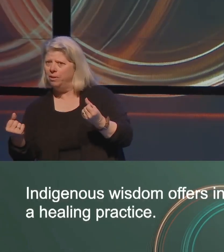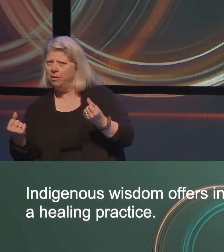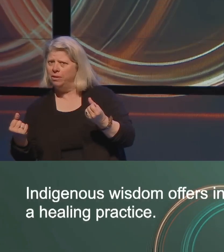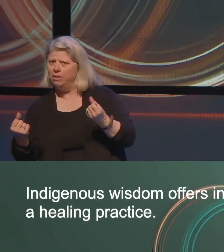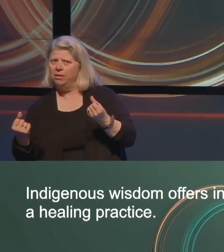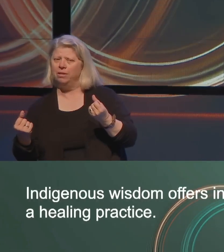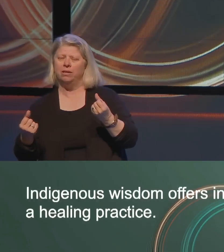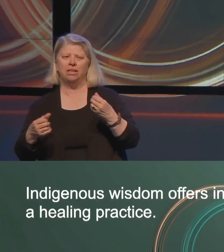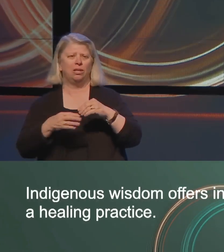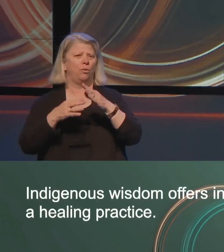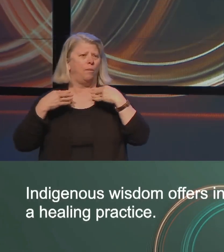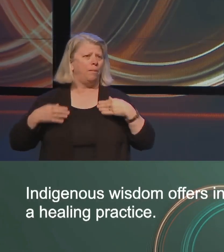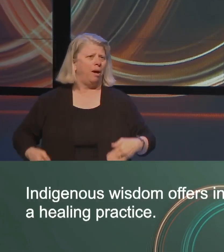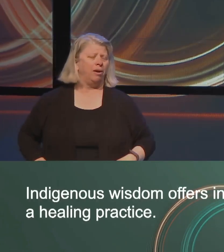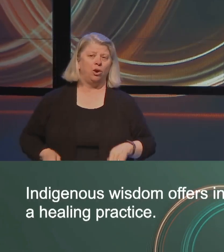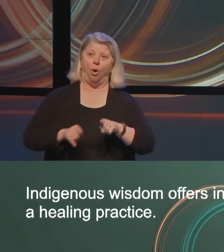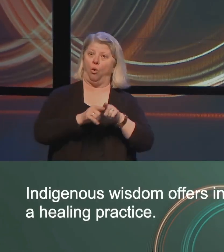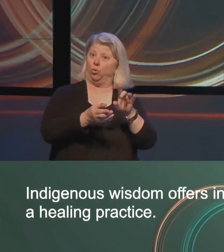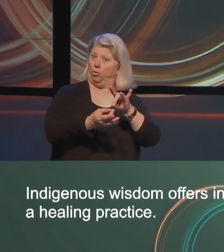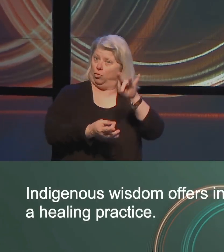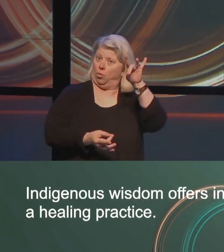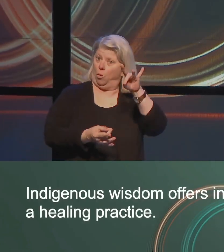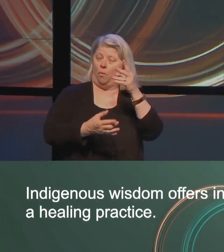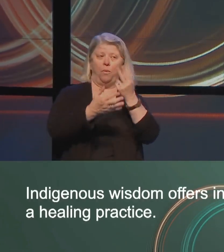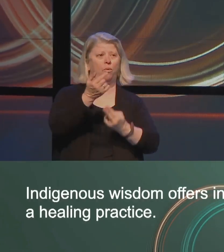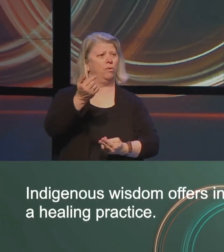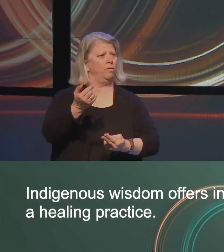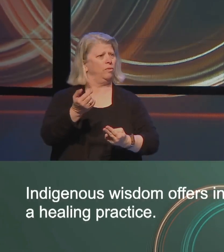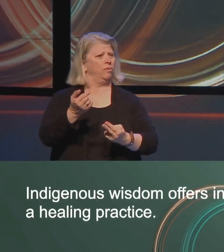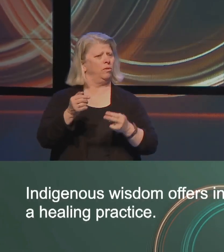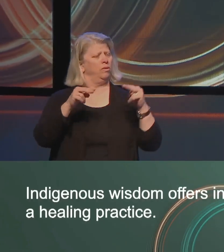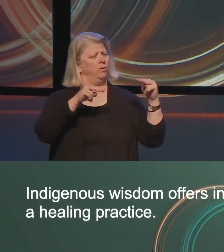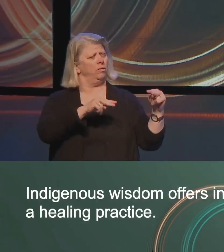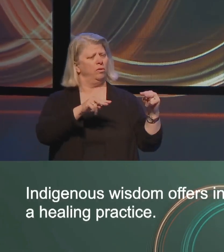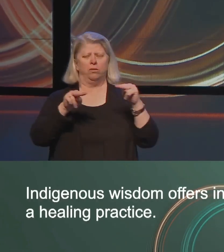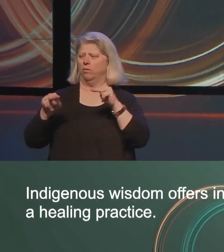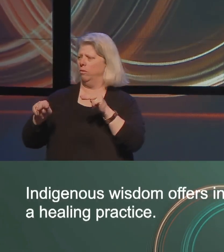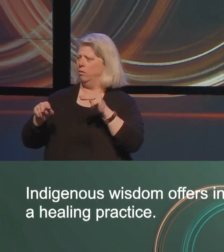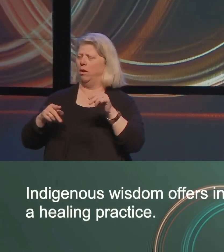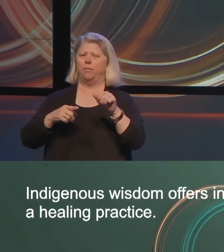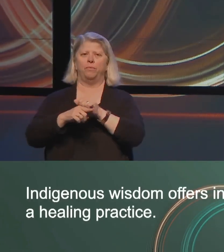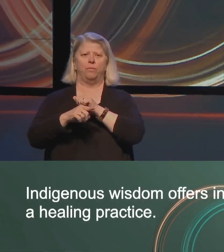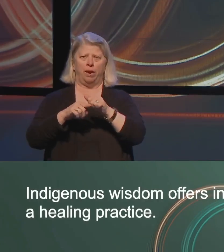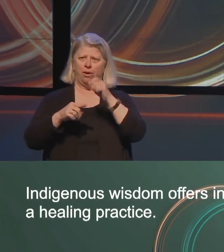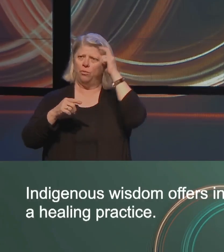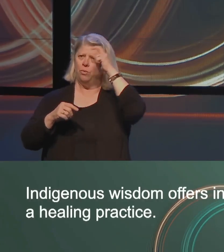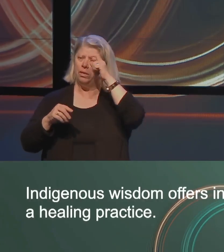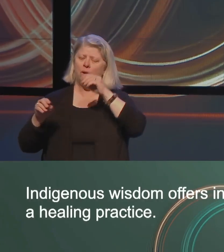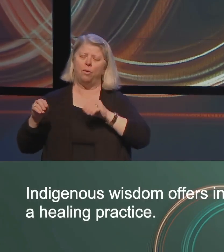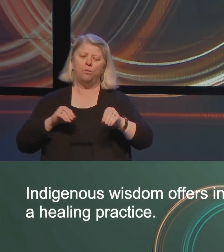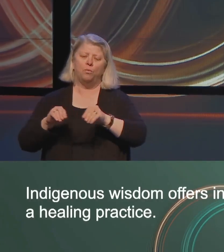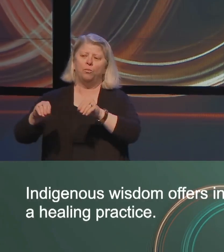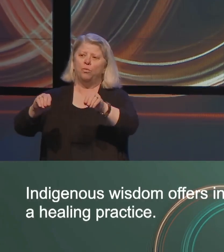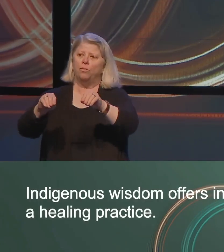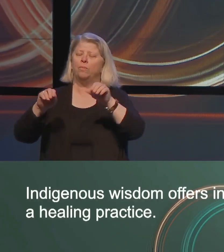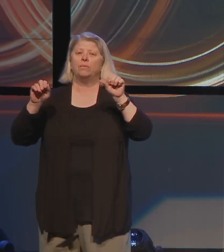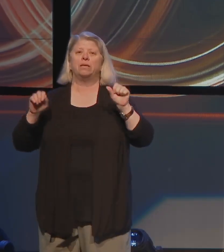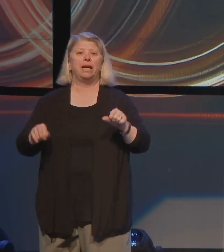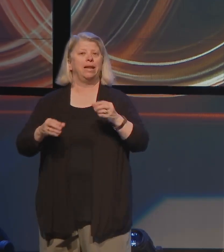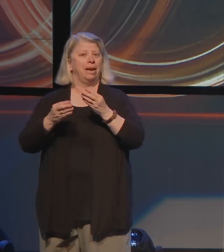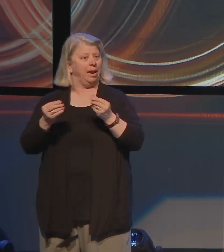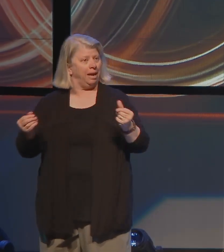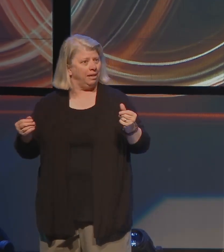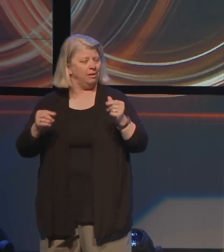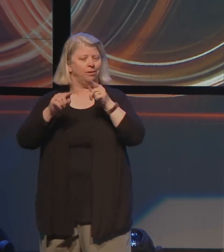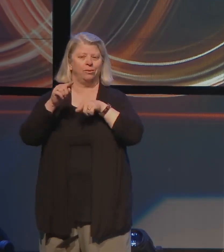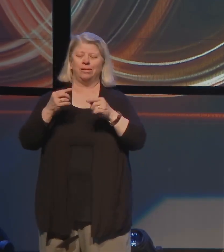in your body and also your soul, I want to look at how this practice, this wisdom of movement, can be a healing circle.